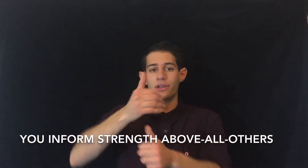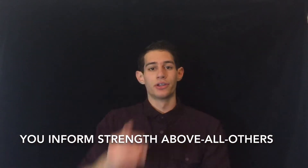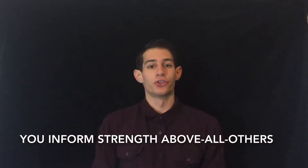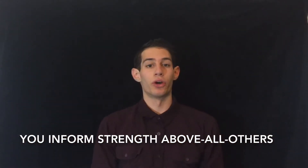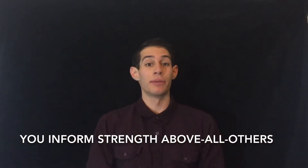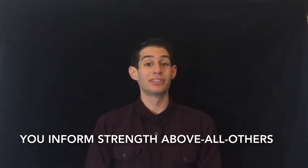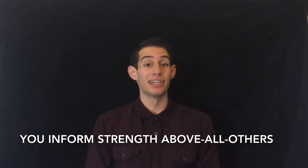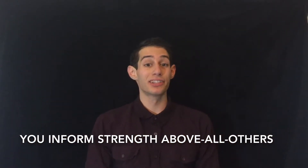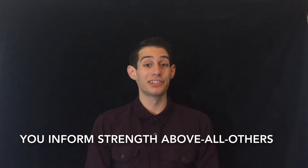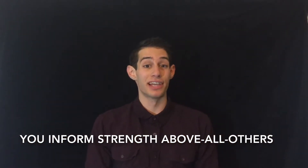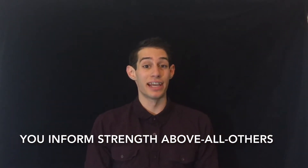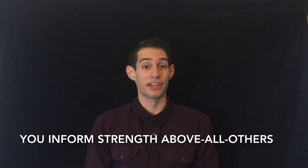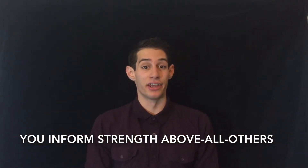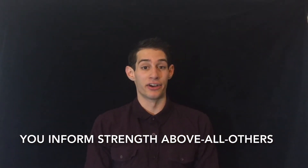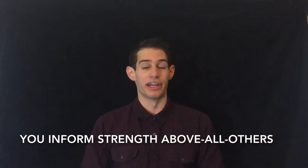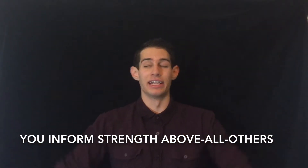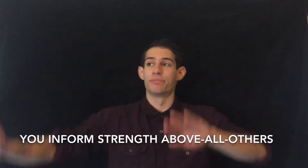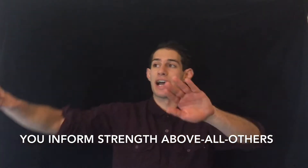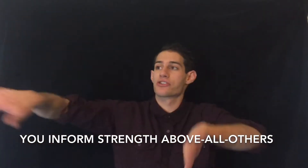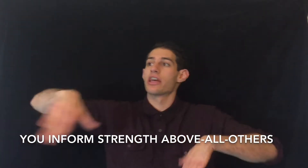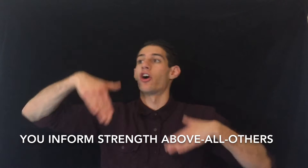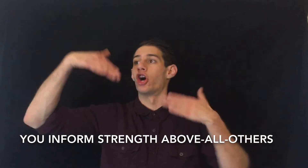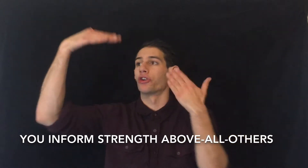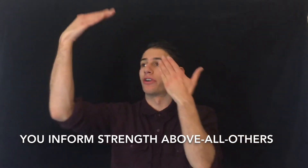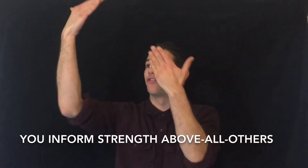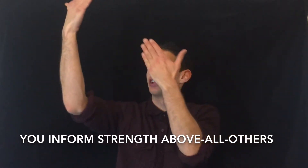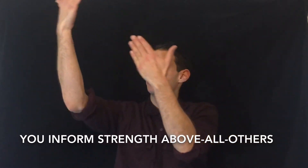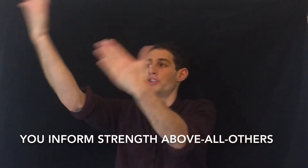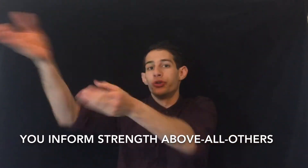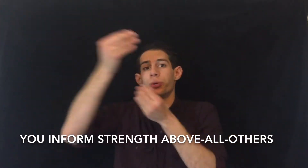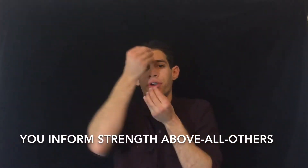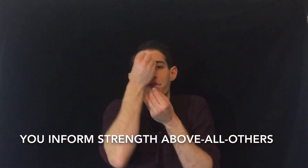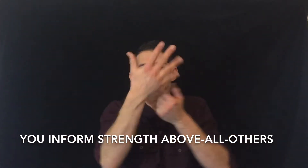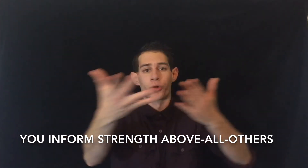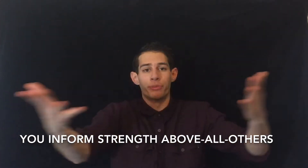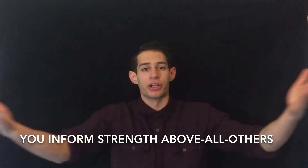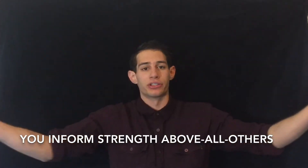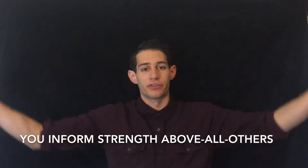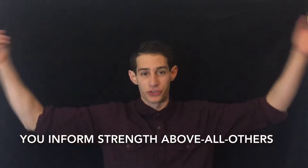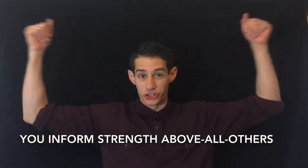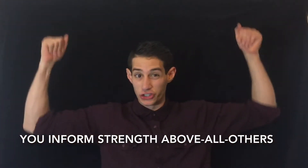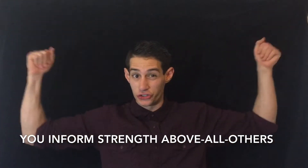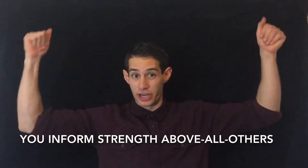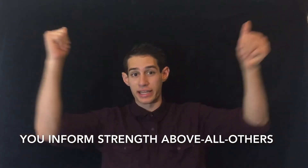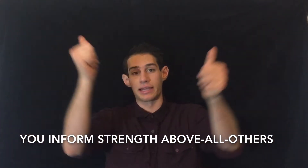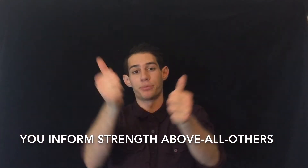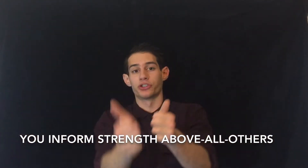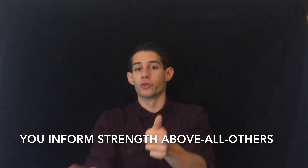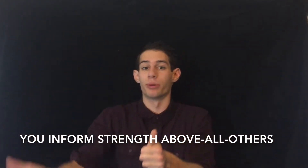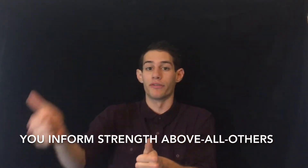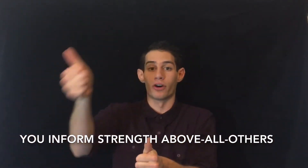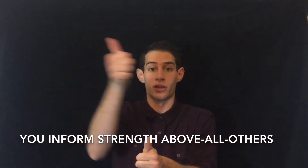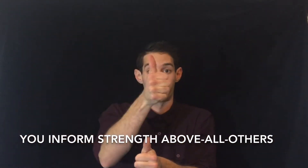So what I'm essentially saying there is back to that honorific, you are informing us of your strength that puts you above all